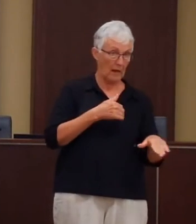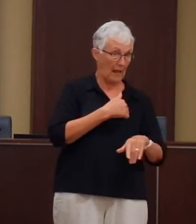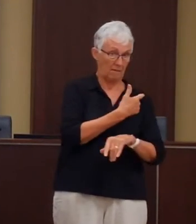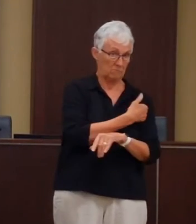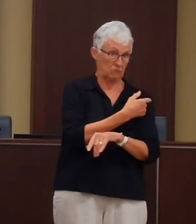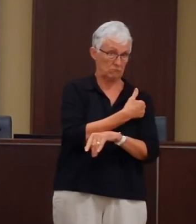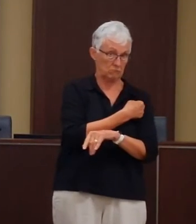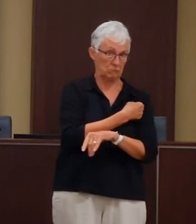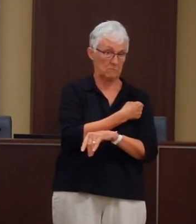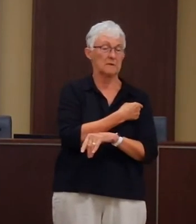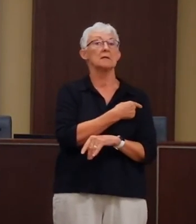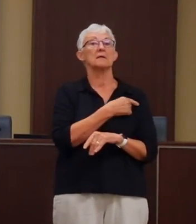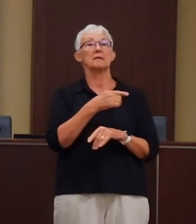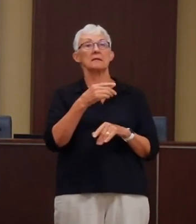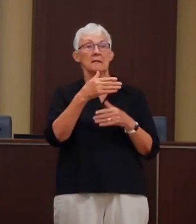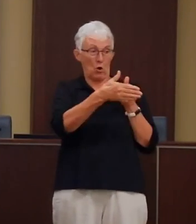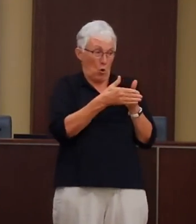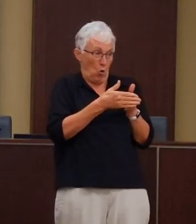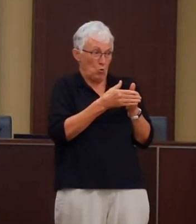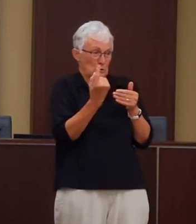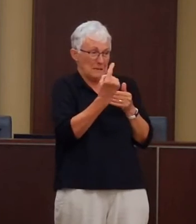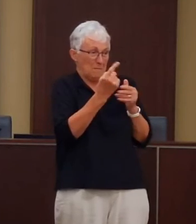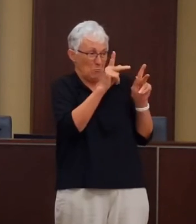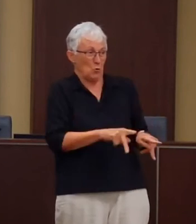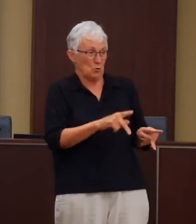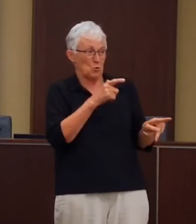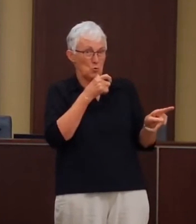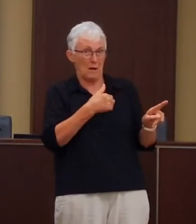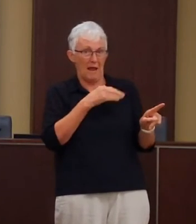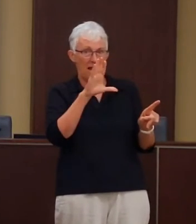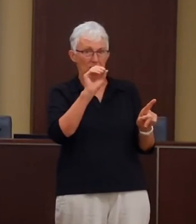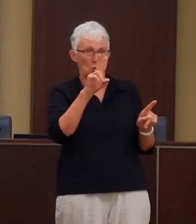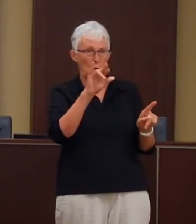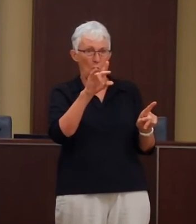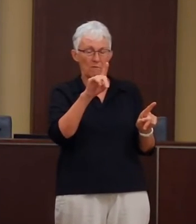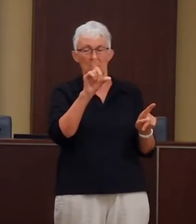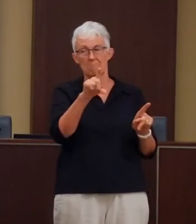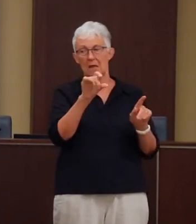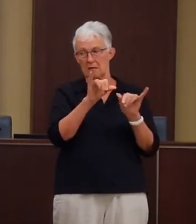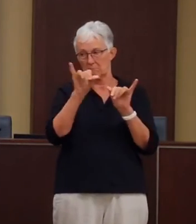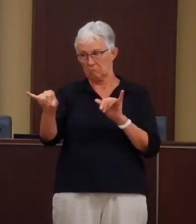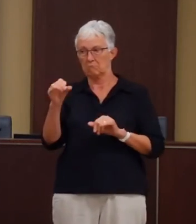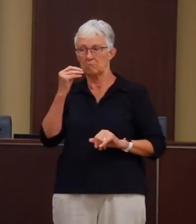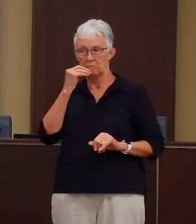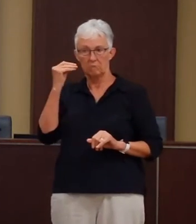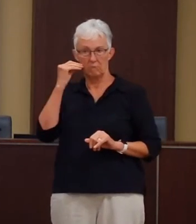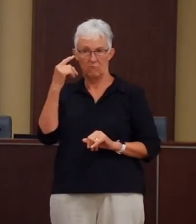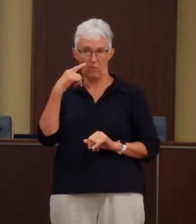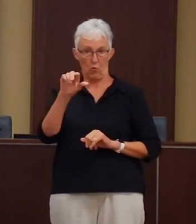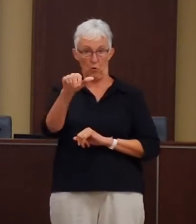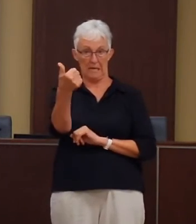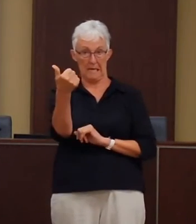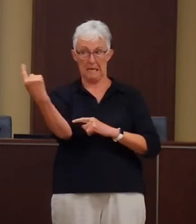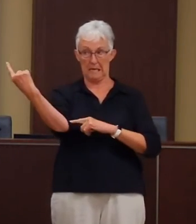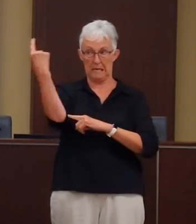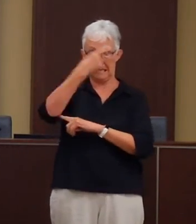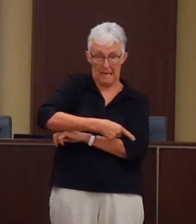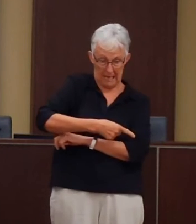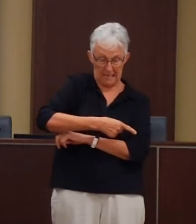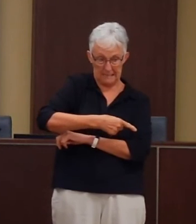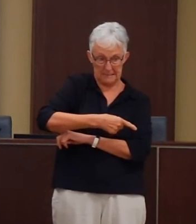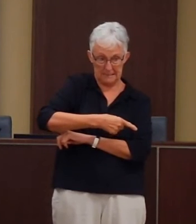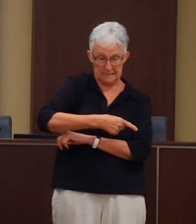school for 10 days without testing, or 7 days they receive a negative test on the 5th day. I want to repeat